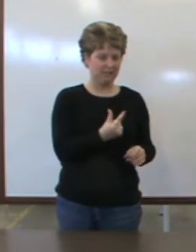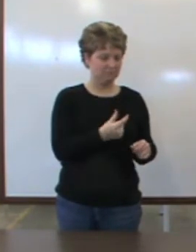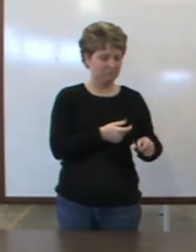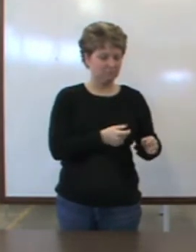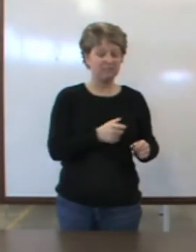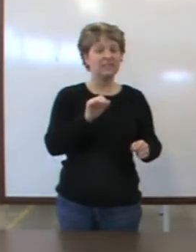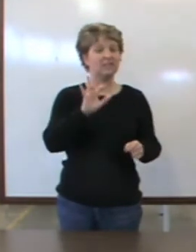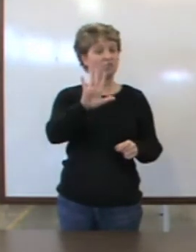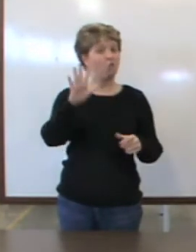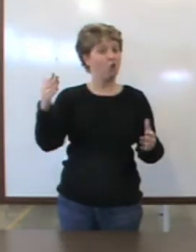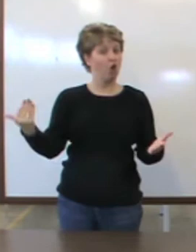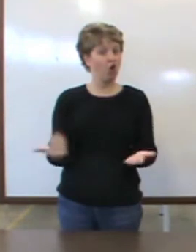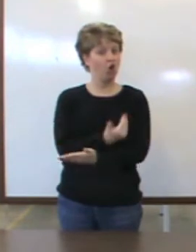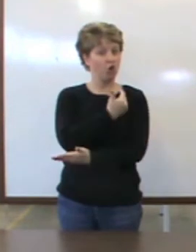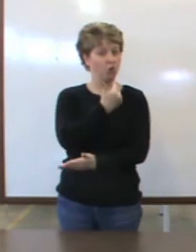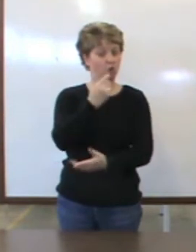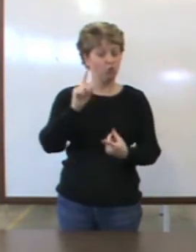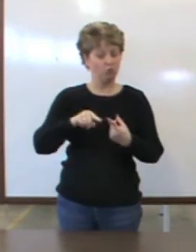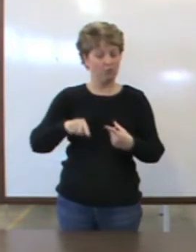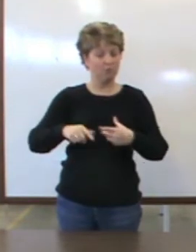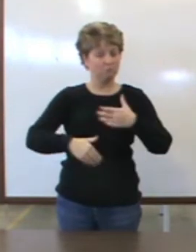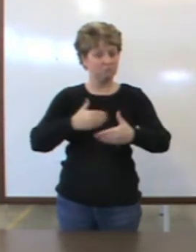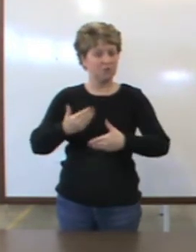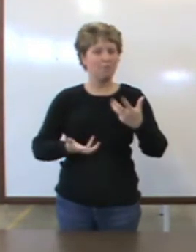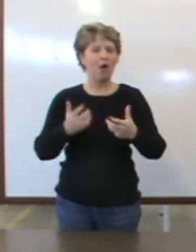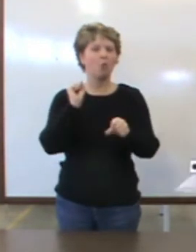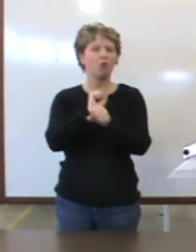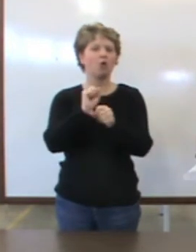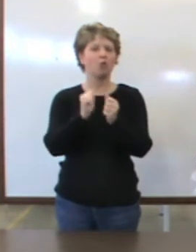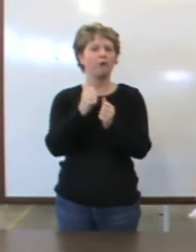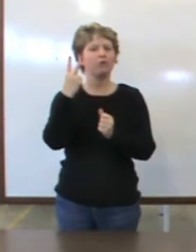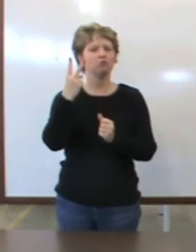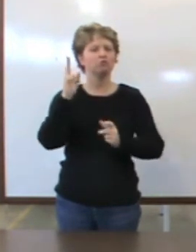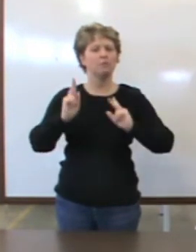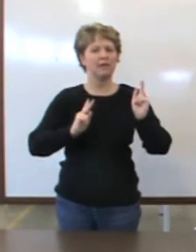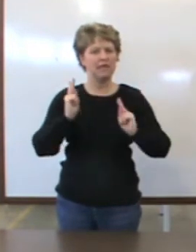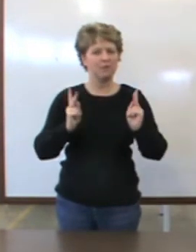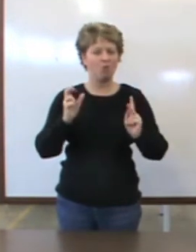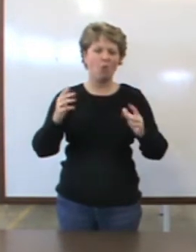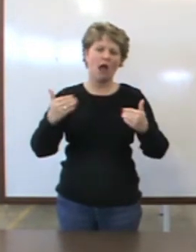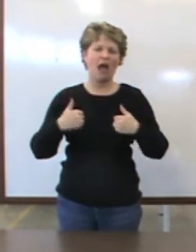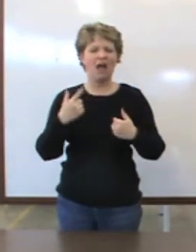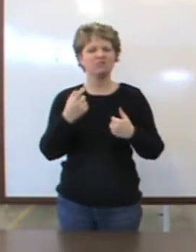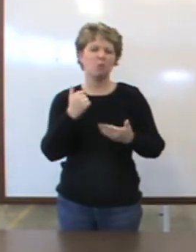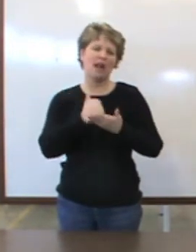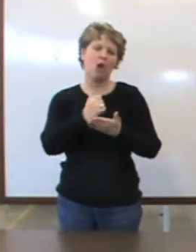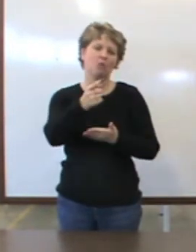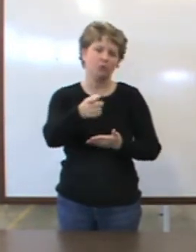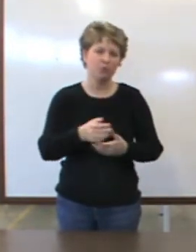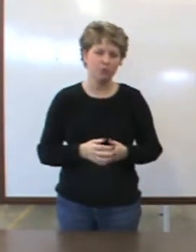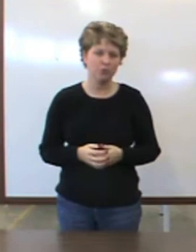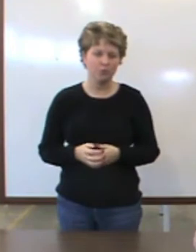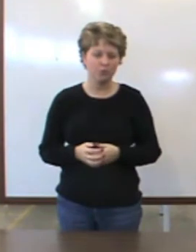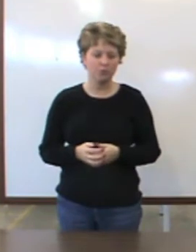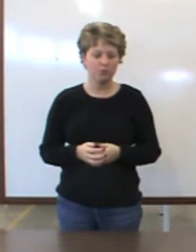If you are new to this, you might want to work with 2 people, or have a helper, I guess you would say.